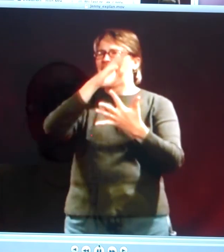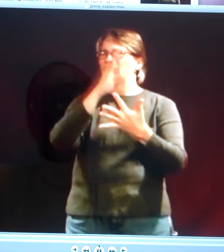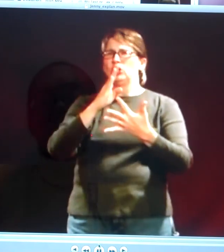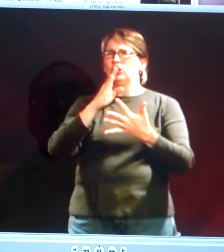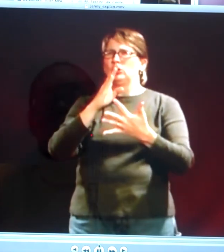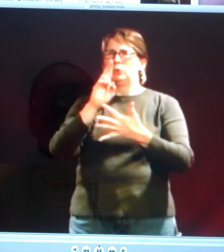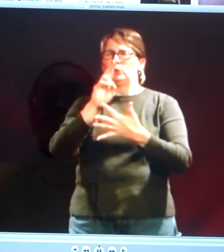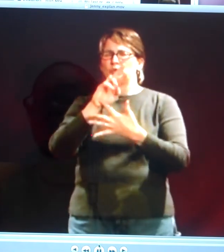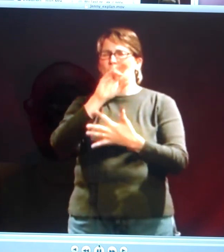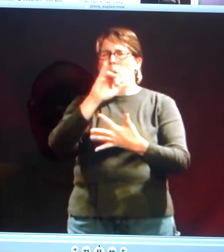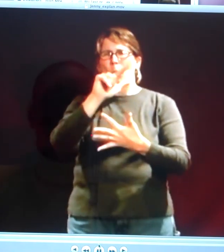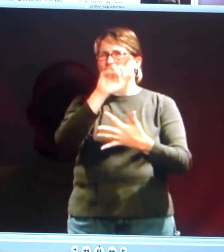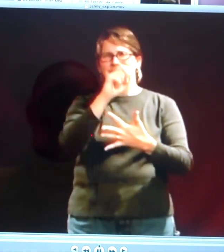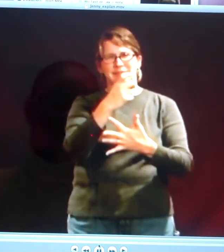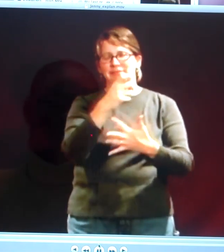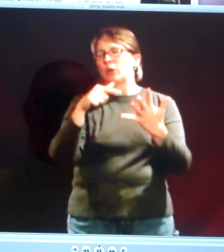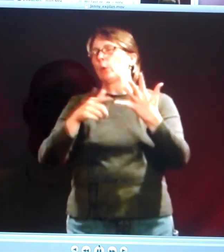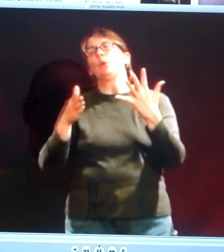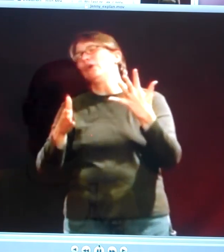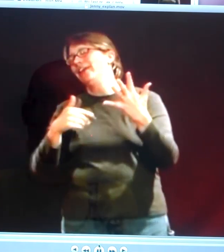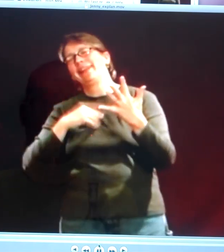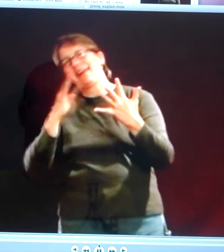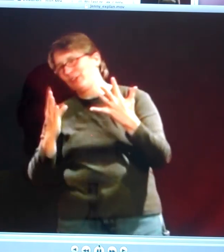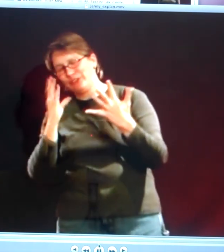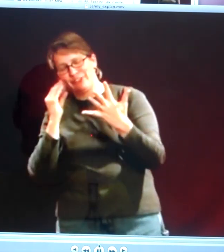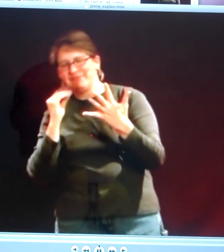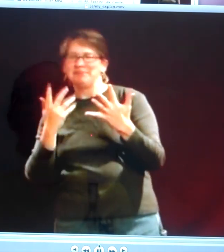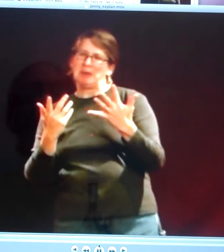fancy. Rolex, I've never used that.